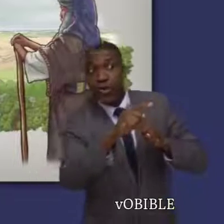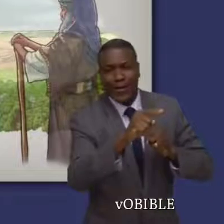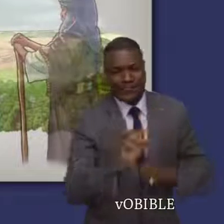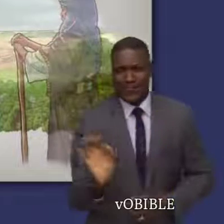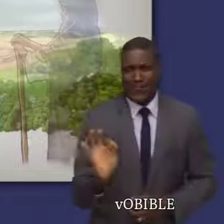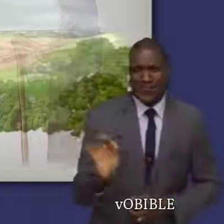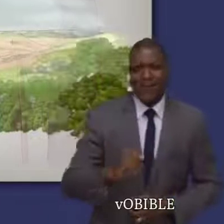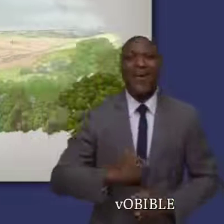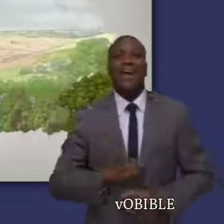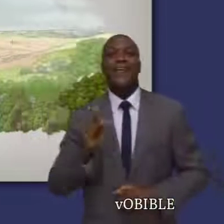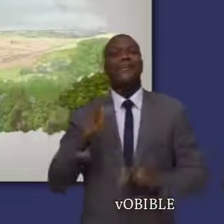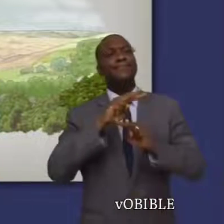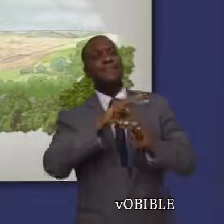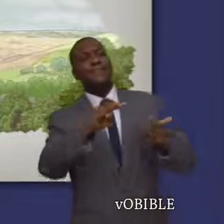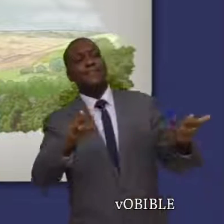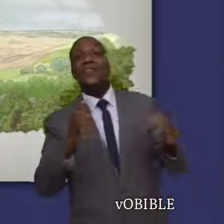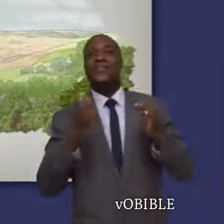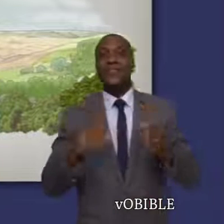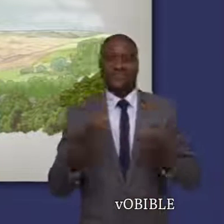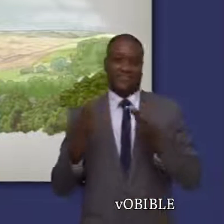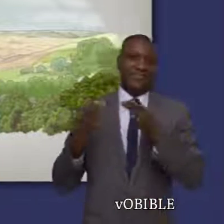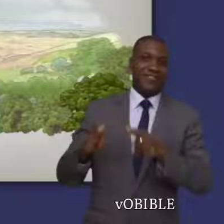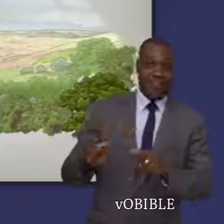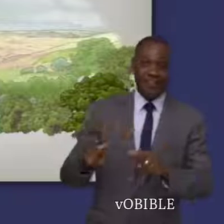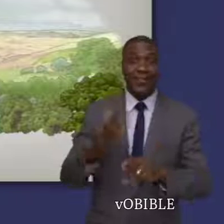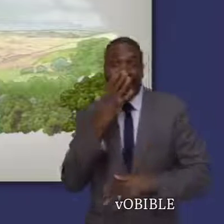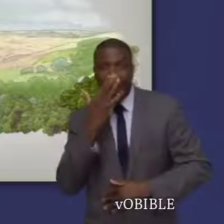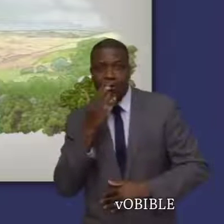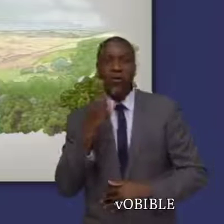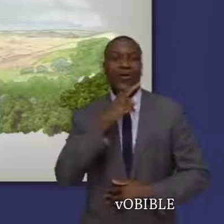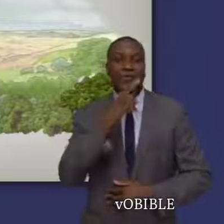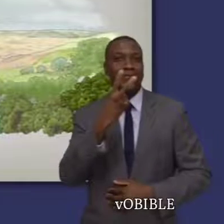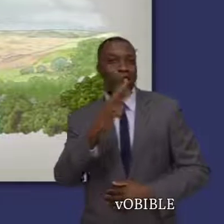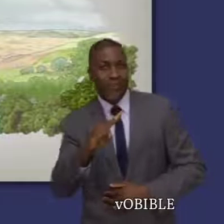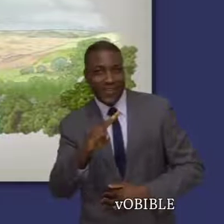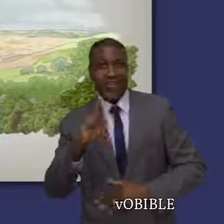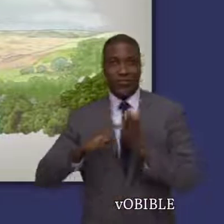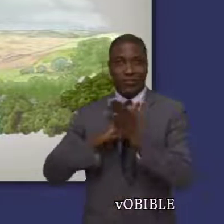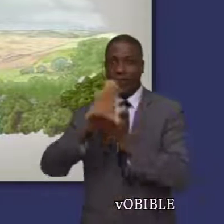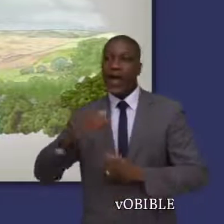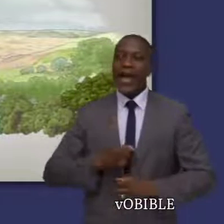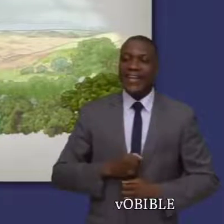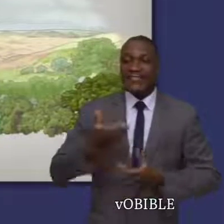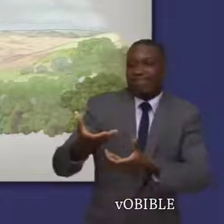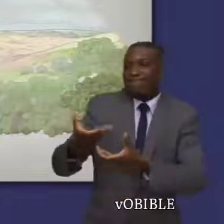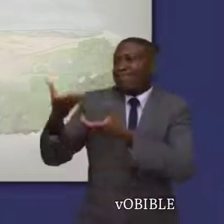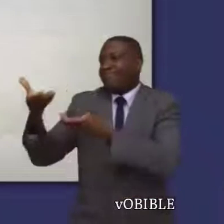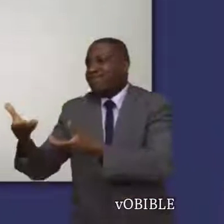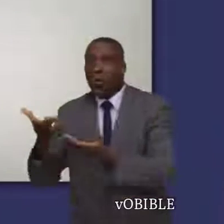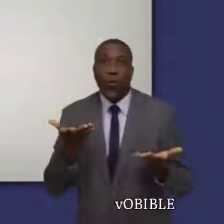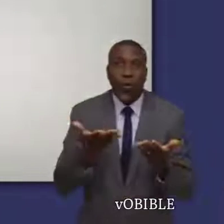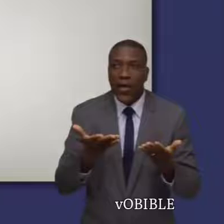Moses then dies at 120 years of age, and Jehovah buries him in a secret location in Moab.